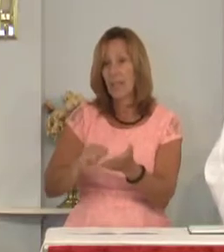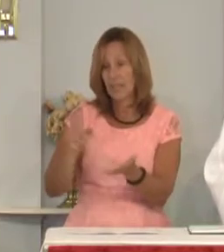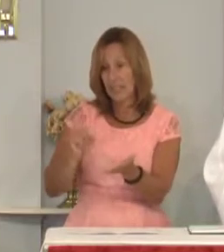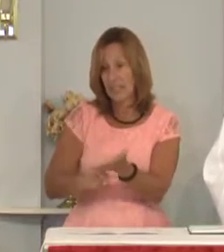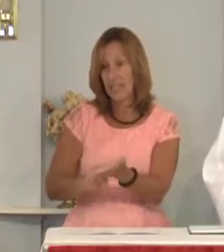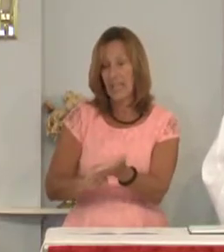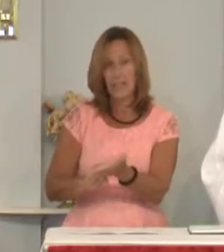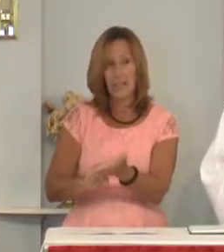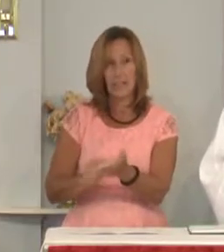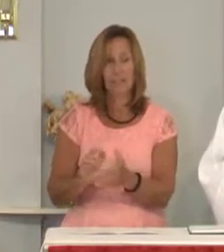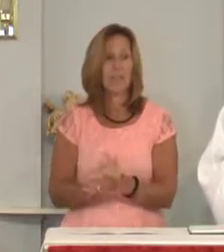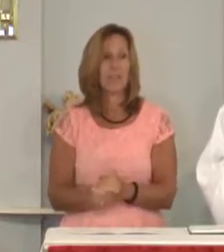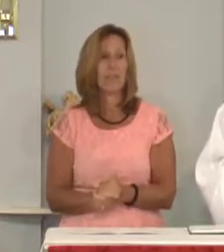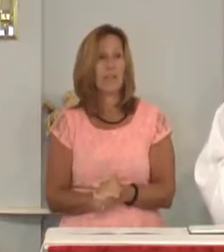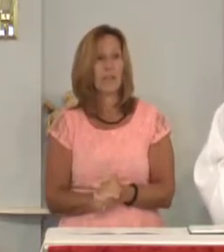debt.